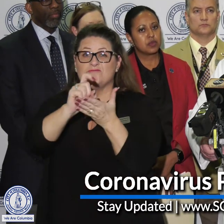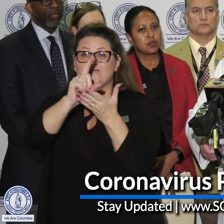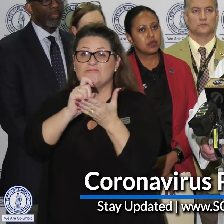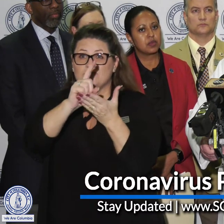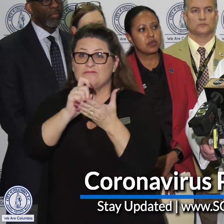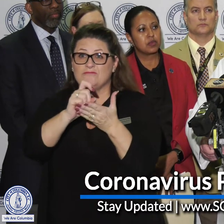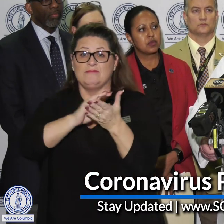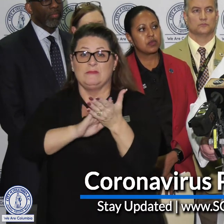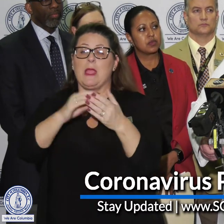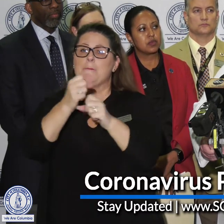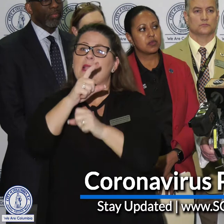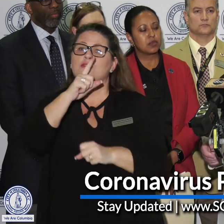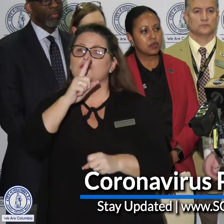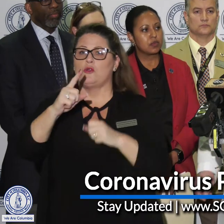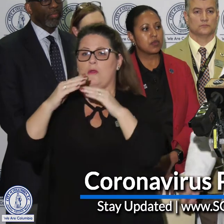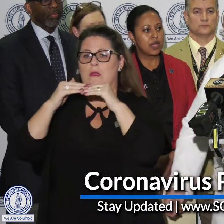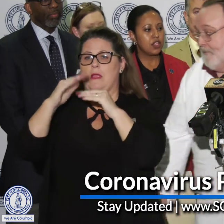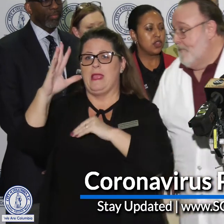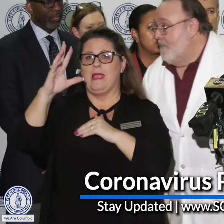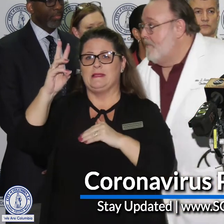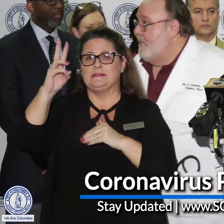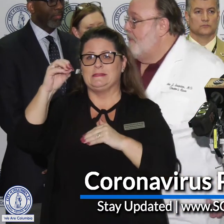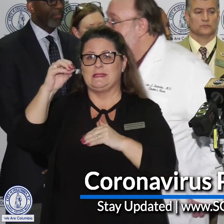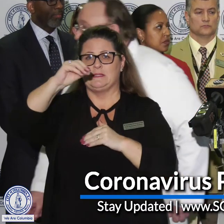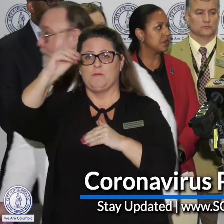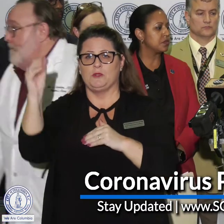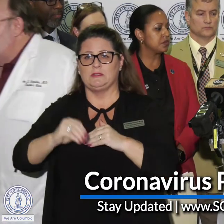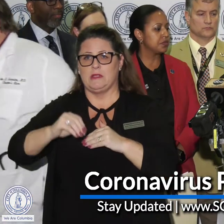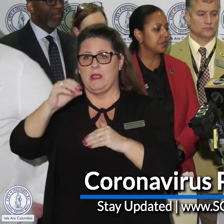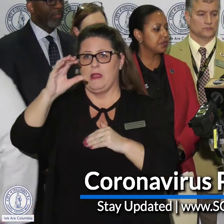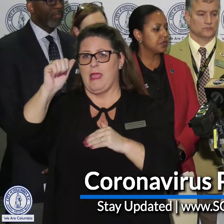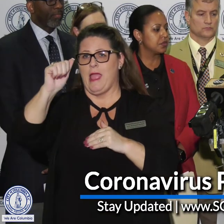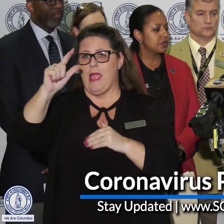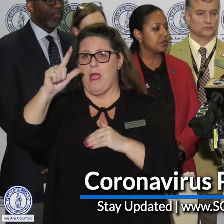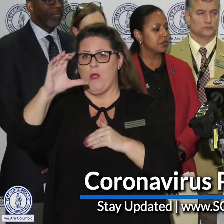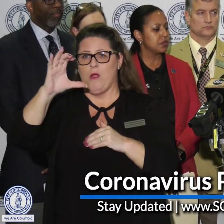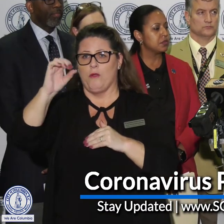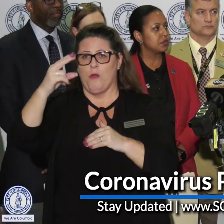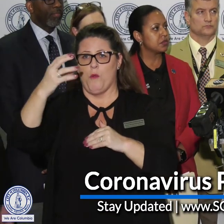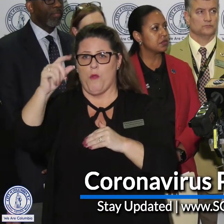60% alcohol. Thank you, sir. Thank you, Dr.